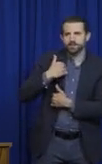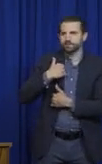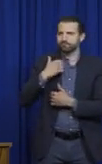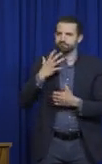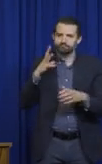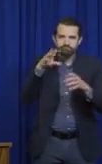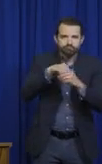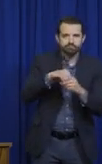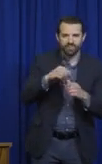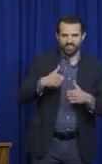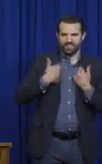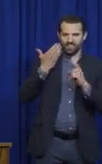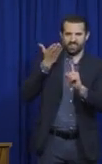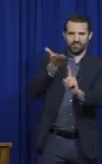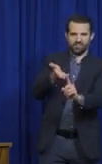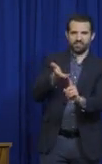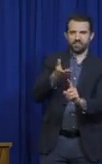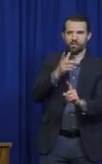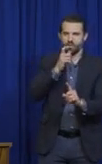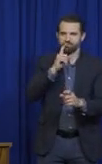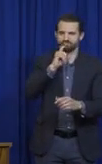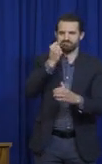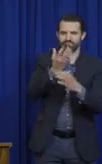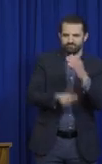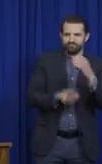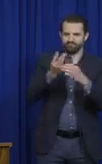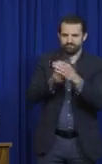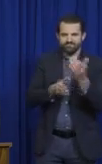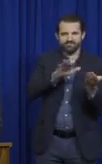personally affected by COVID-19.